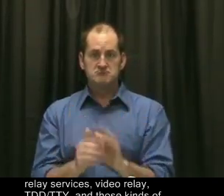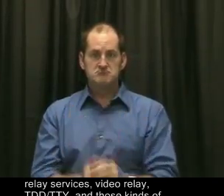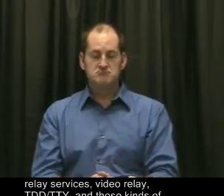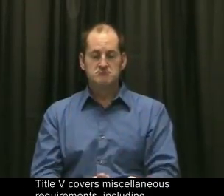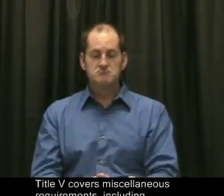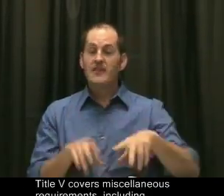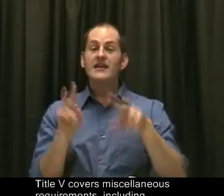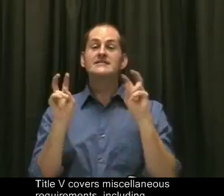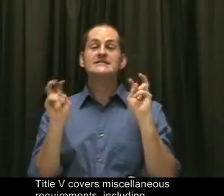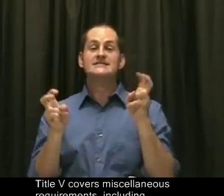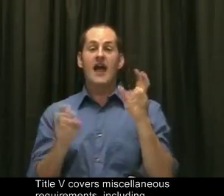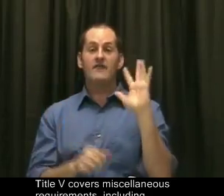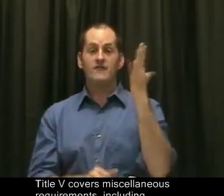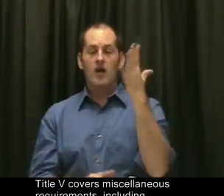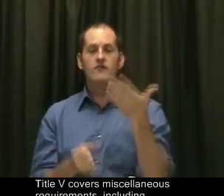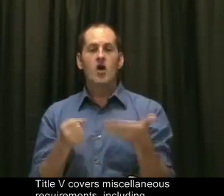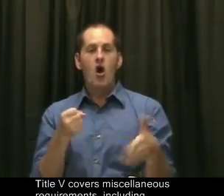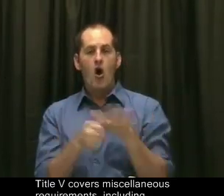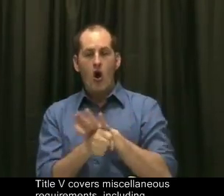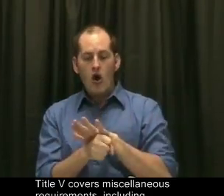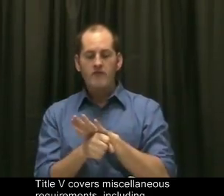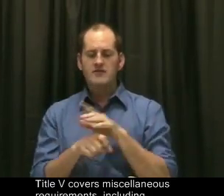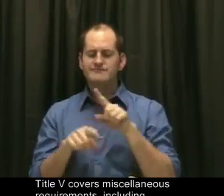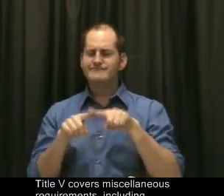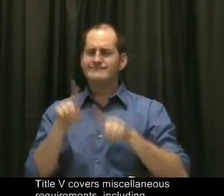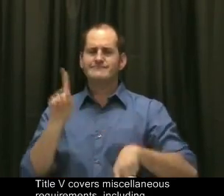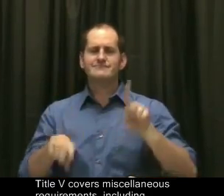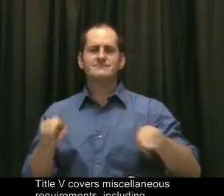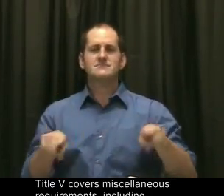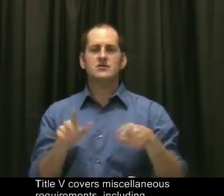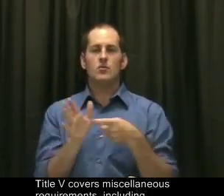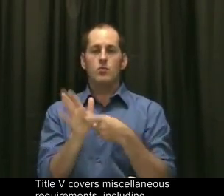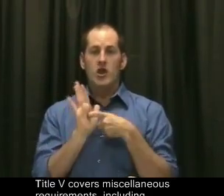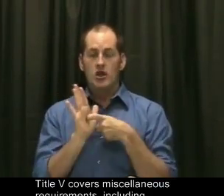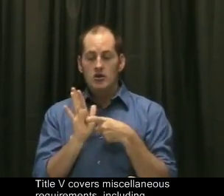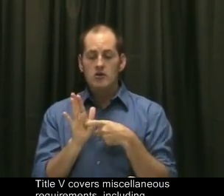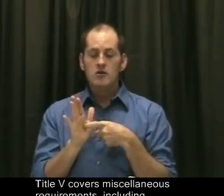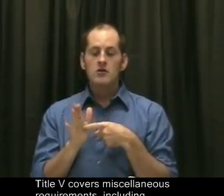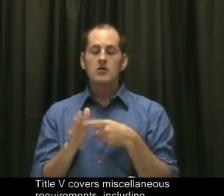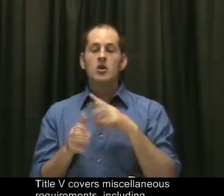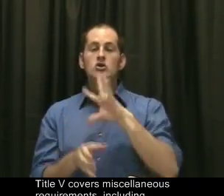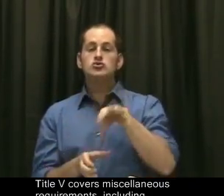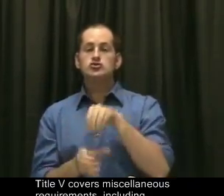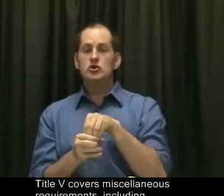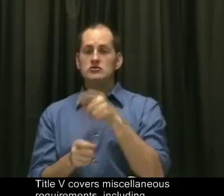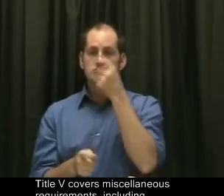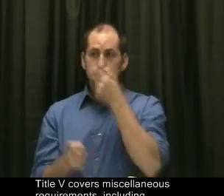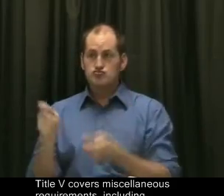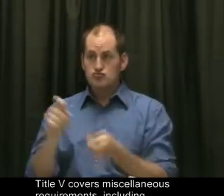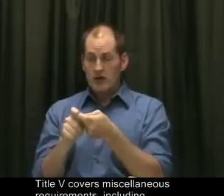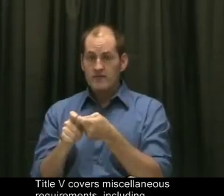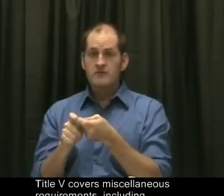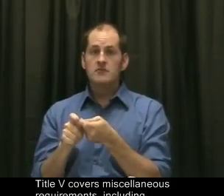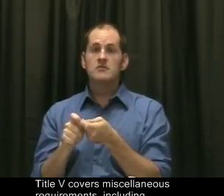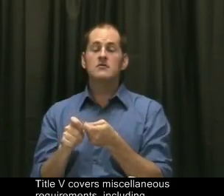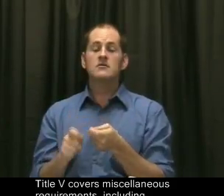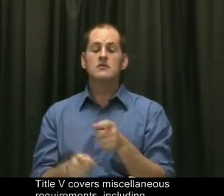devices and services. Title V covers miscellaneous requirements, including